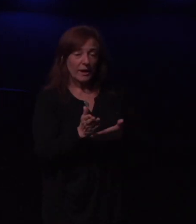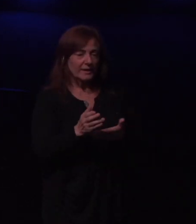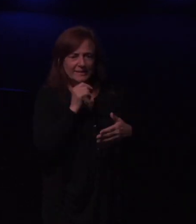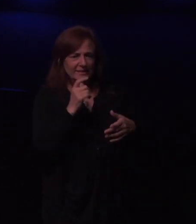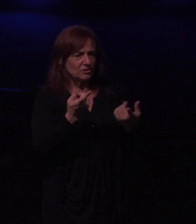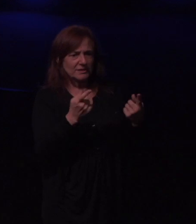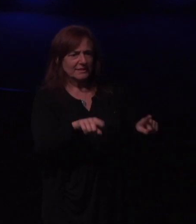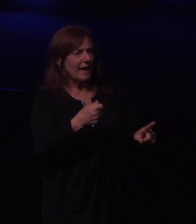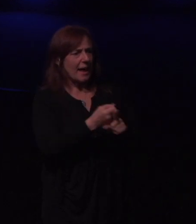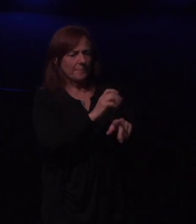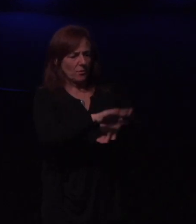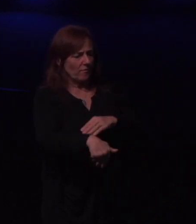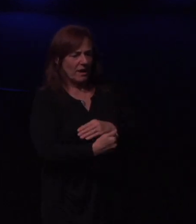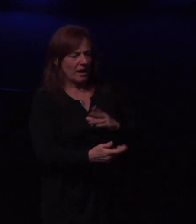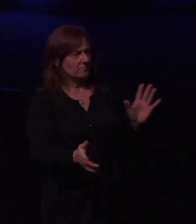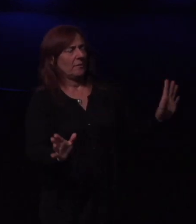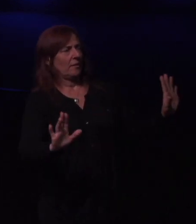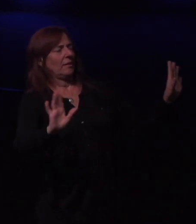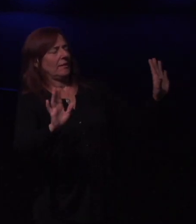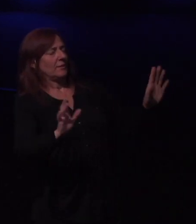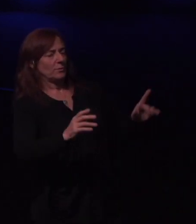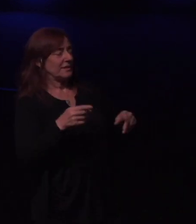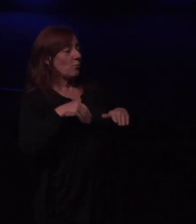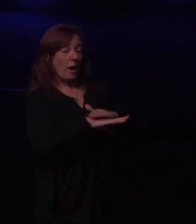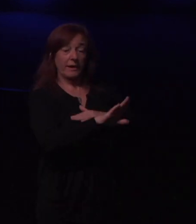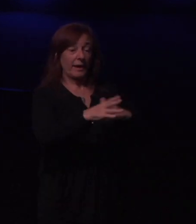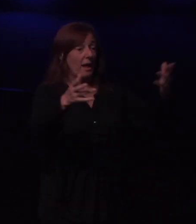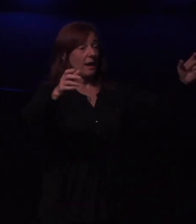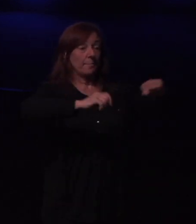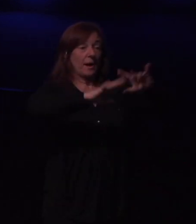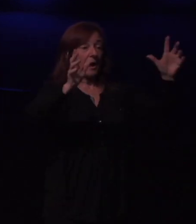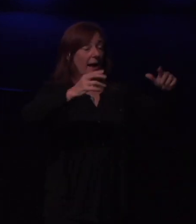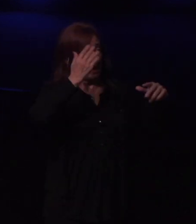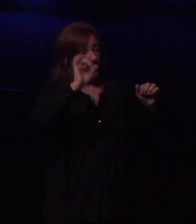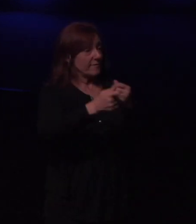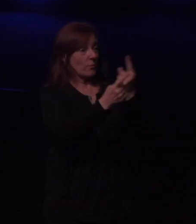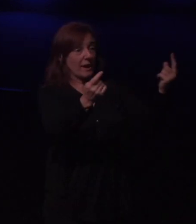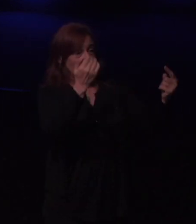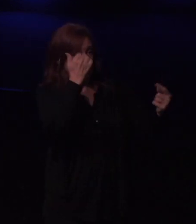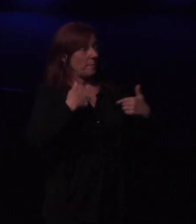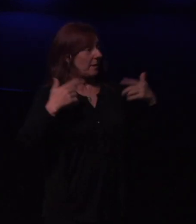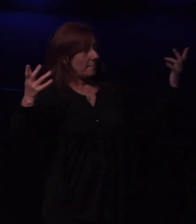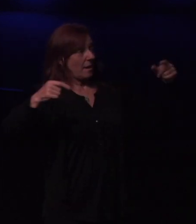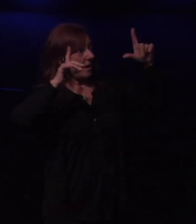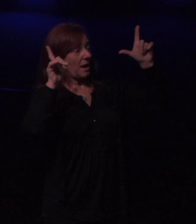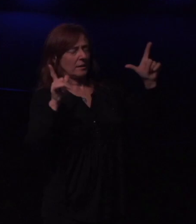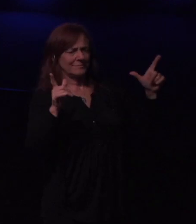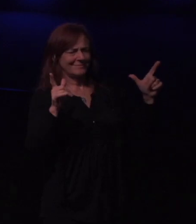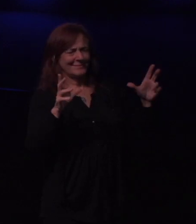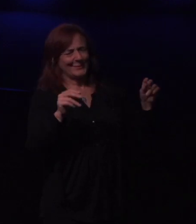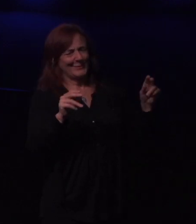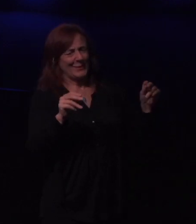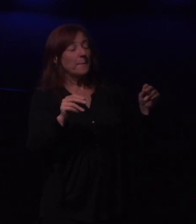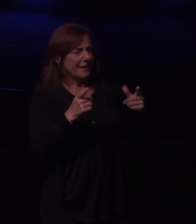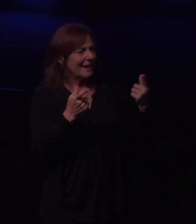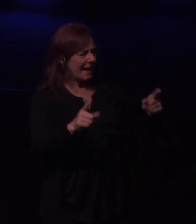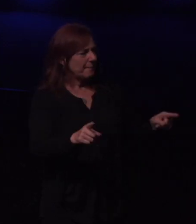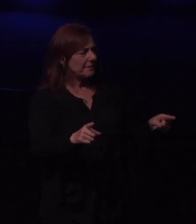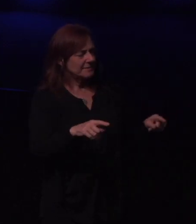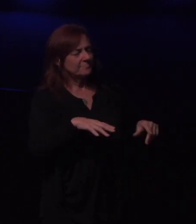doesn't just happen overnight. We don't just walk in and all of a sudden know everybody and everybody knows us. But it does